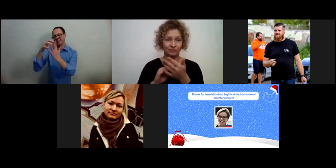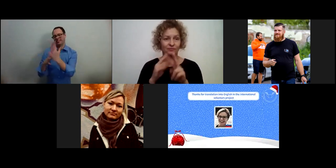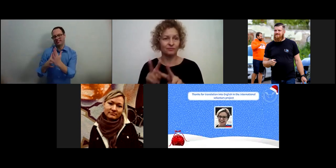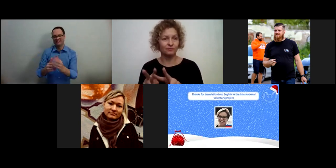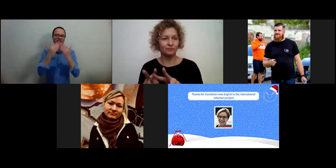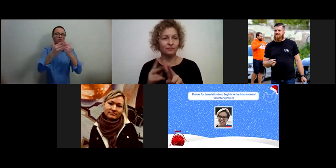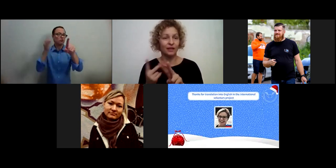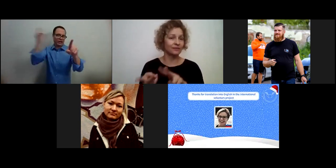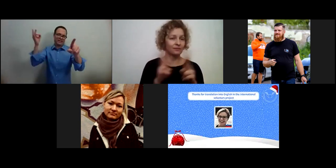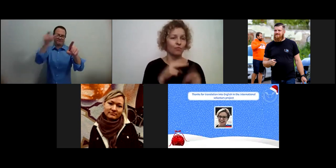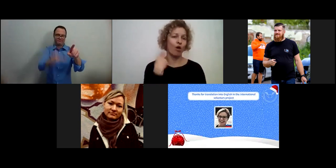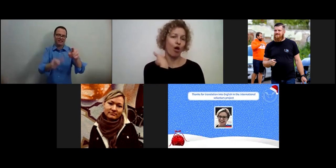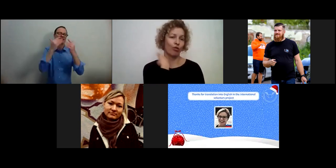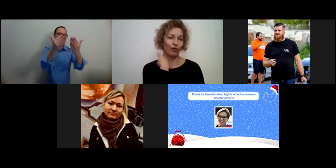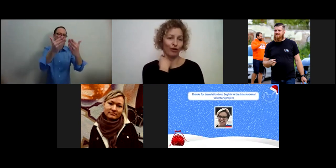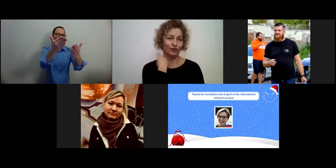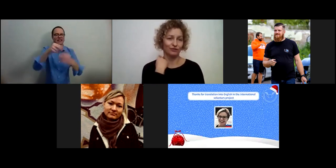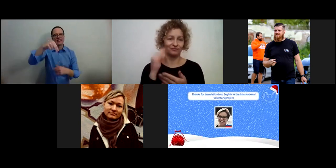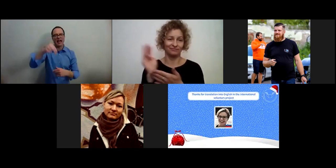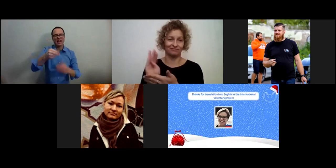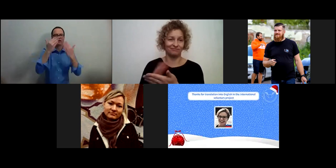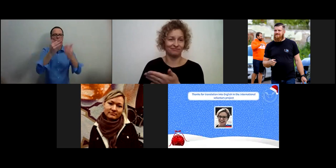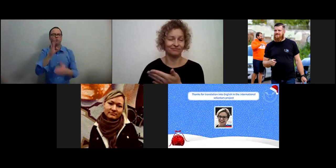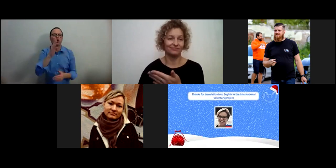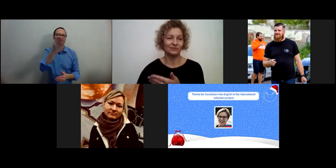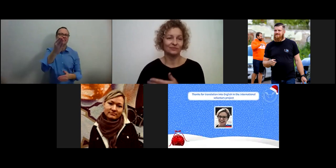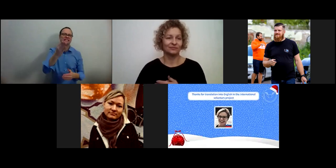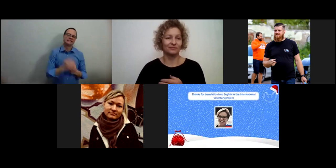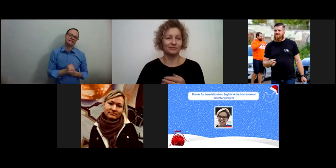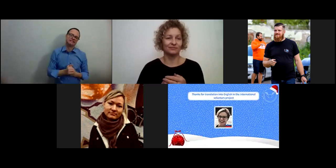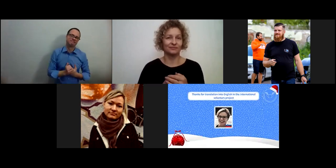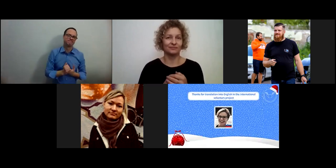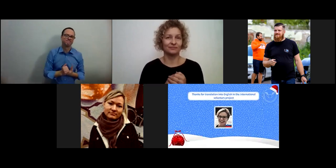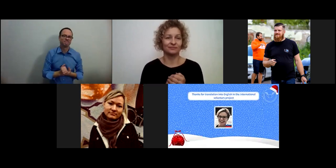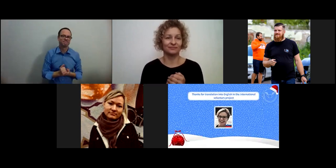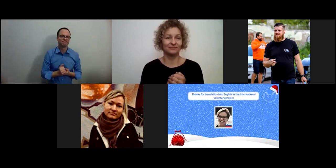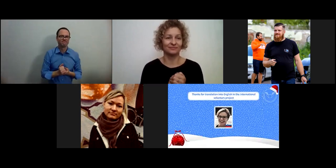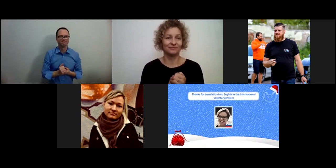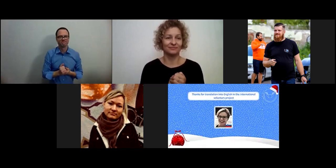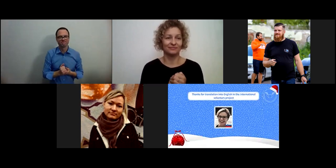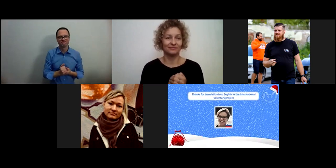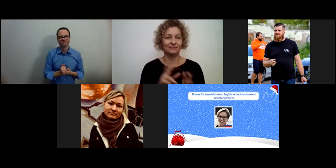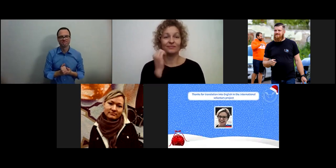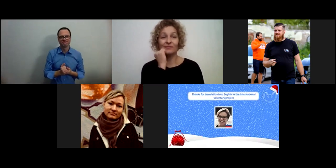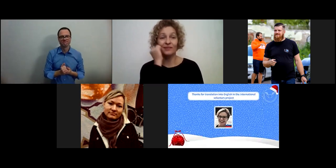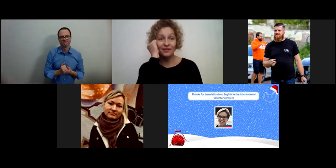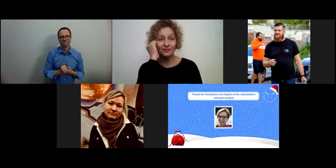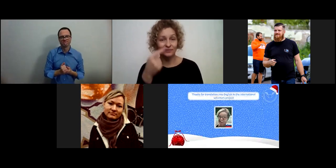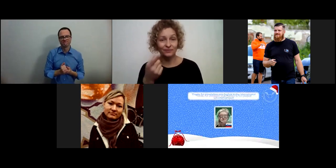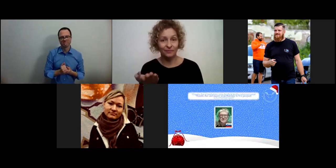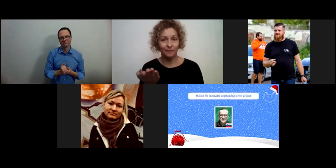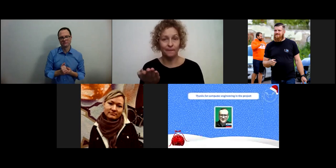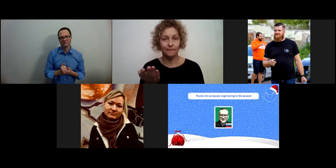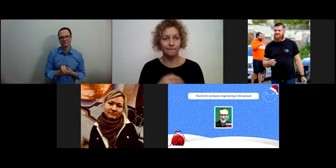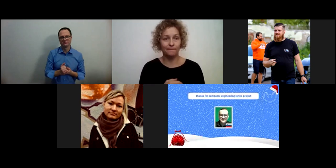We also have had a hearing woman whose first name starts with